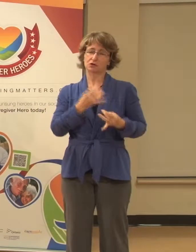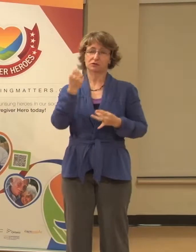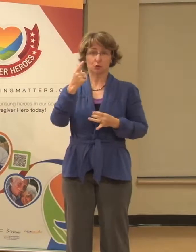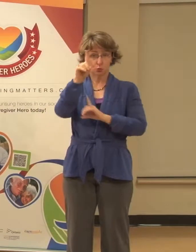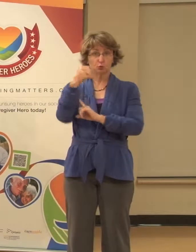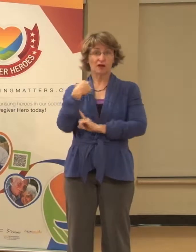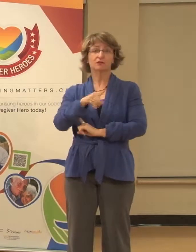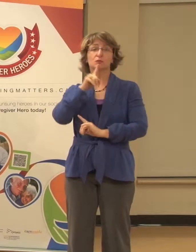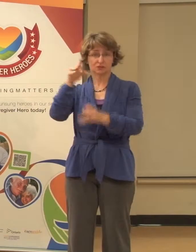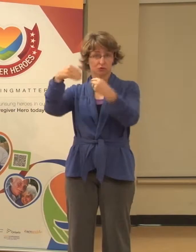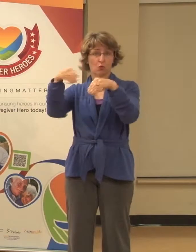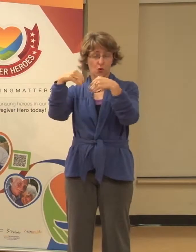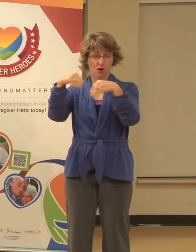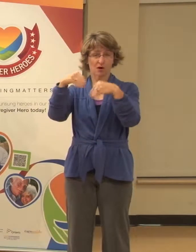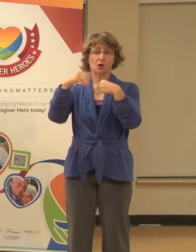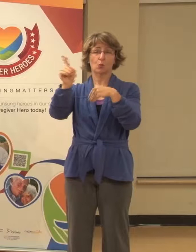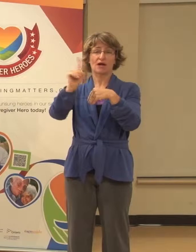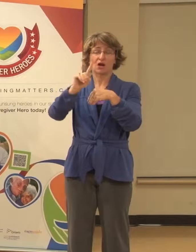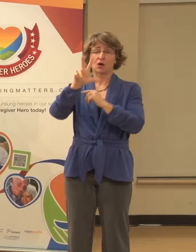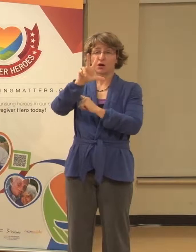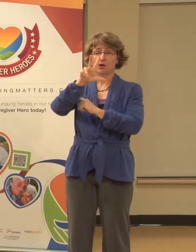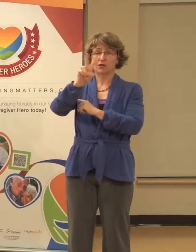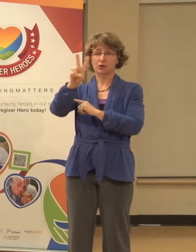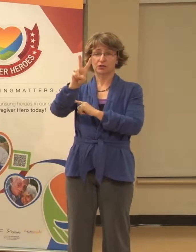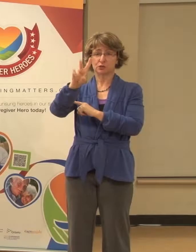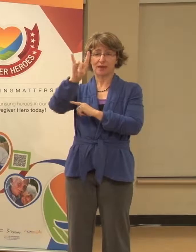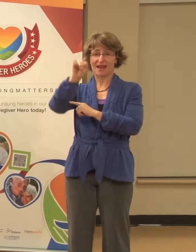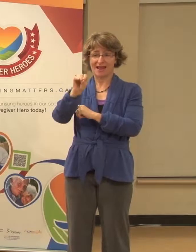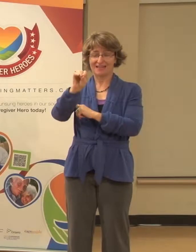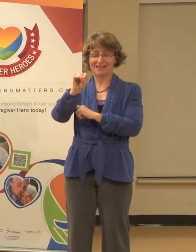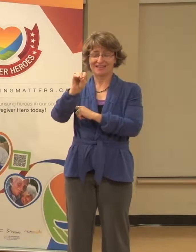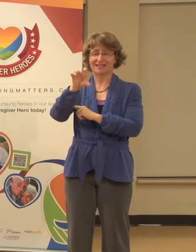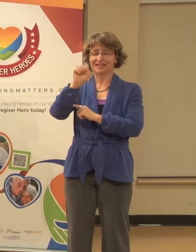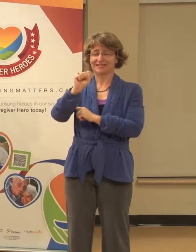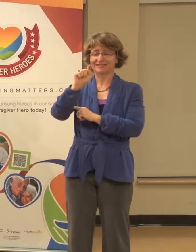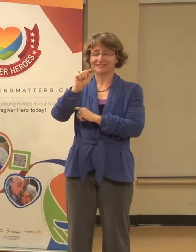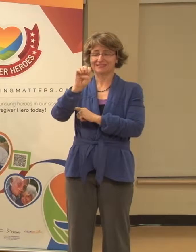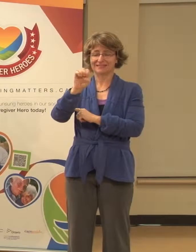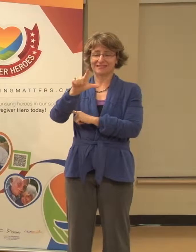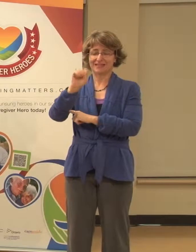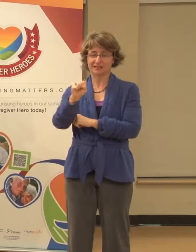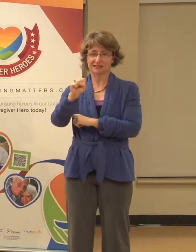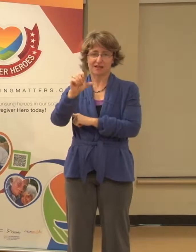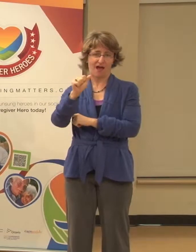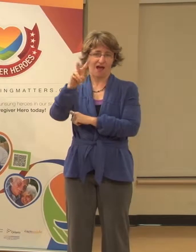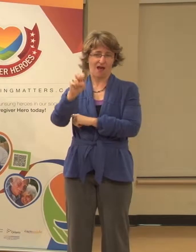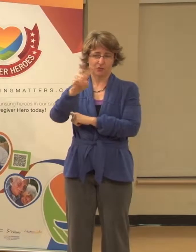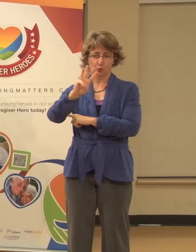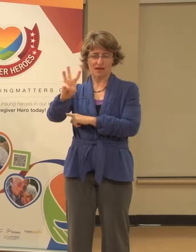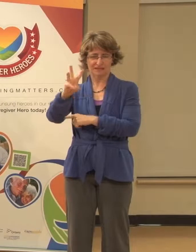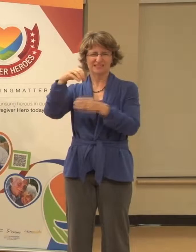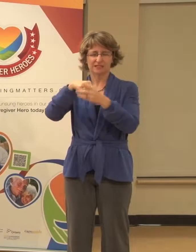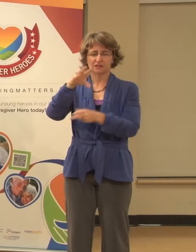store. Our store is at 3280 Stills Avenue West, which is in Concord. We do